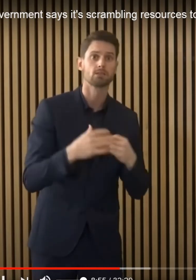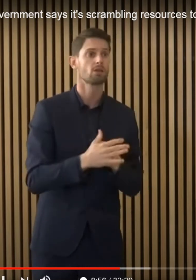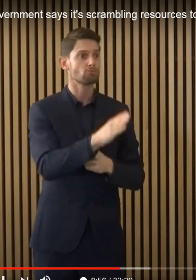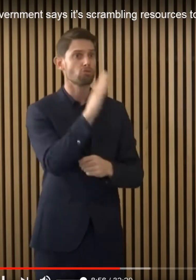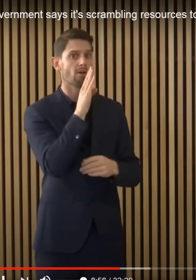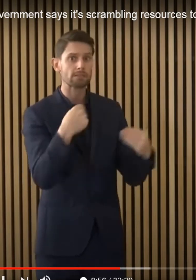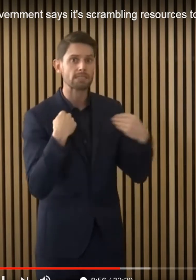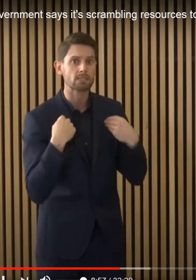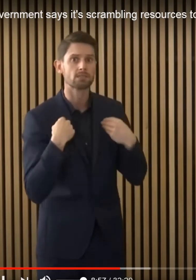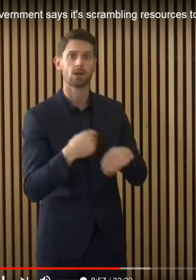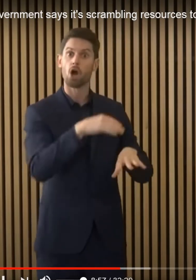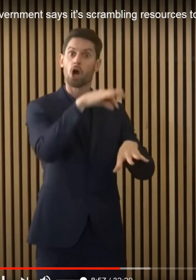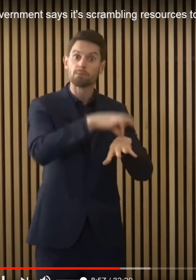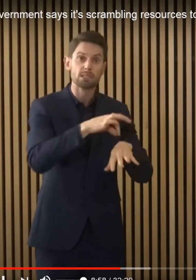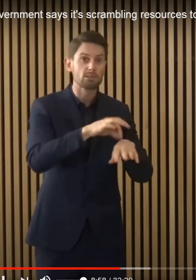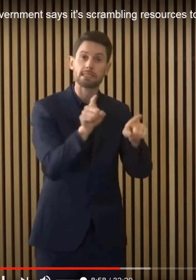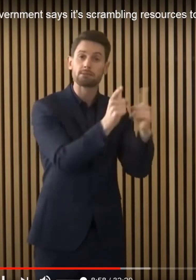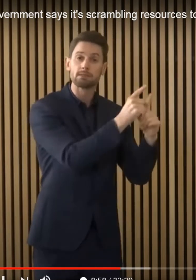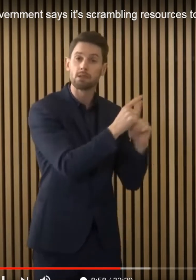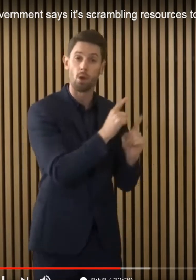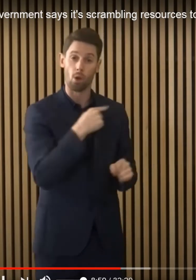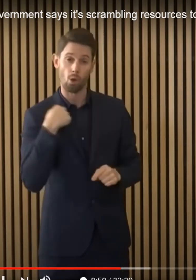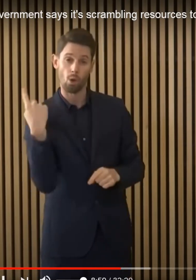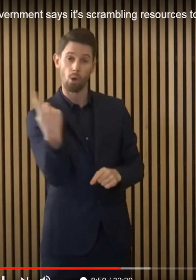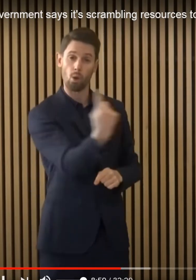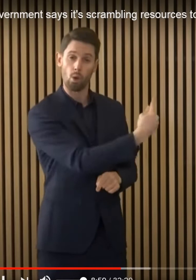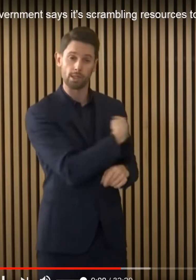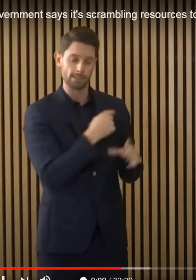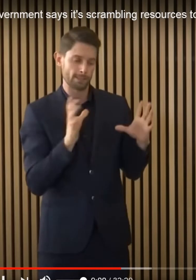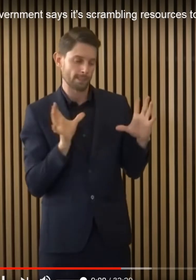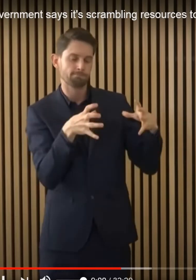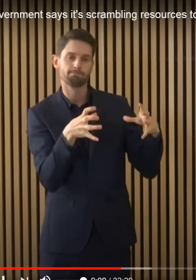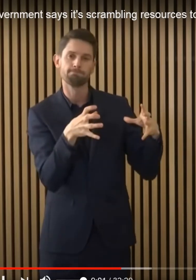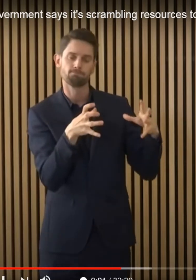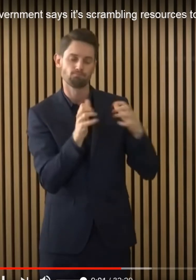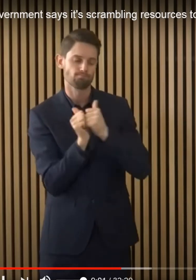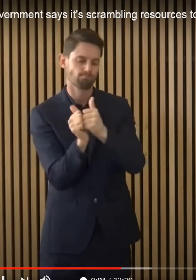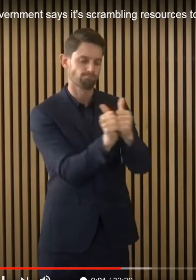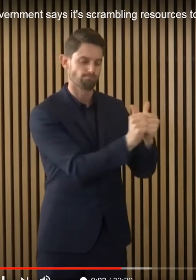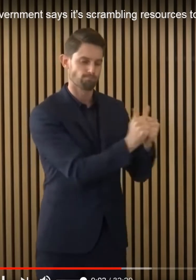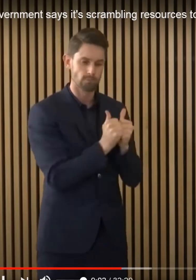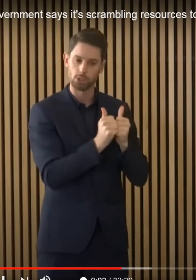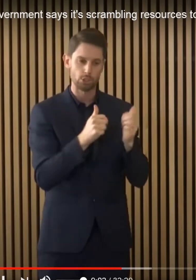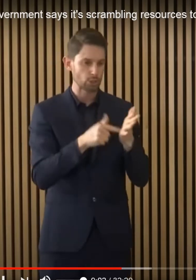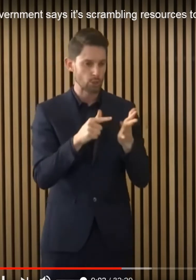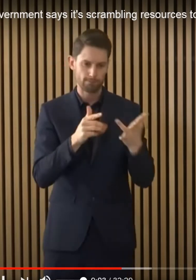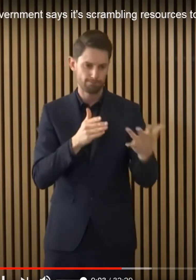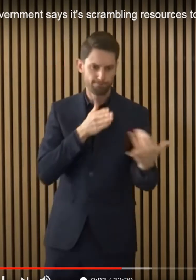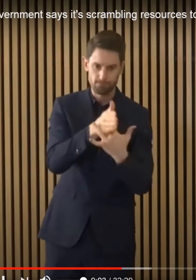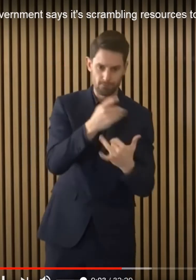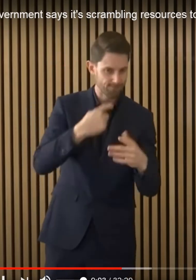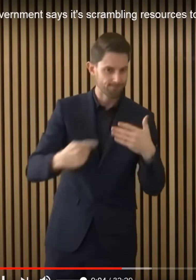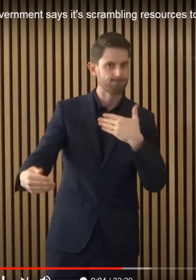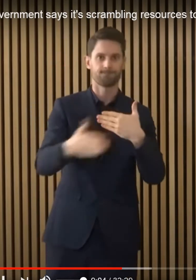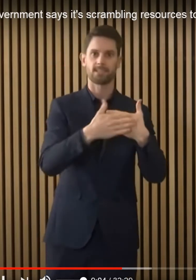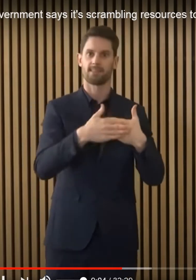the hospital sector. Everybody is focused on making a difference in this complex environment.